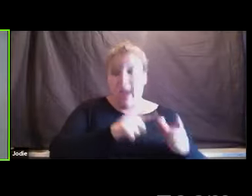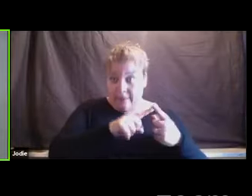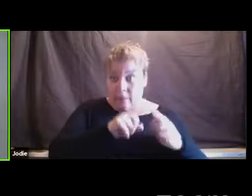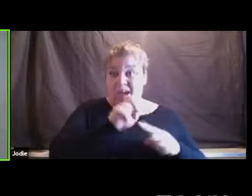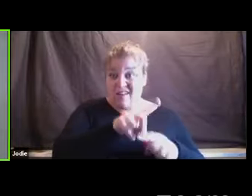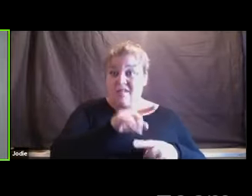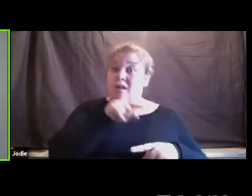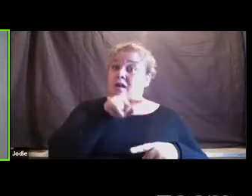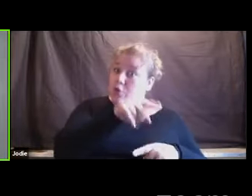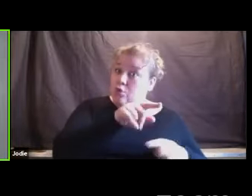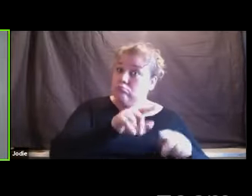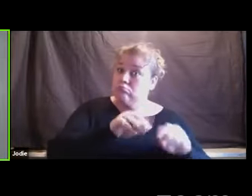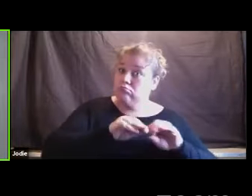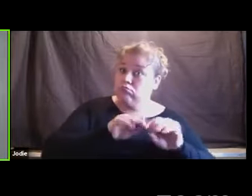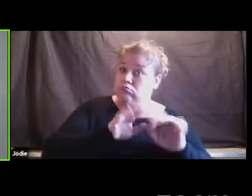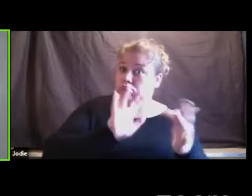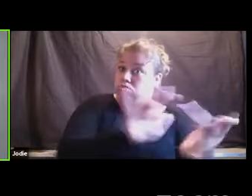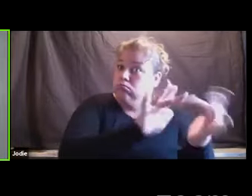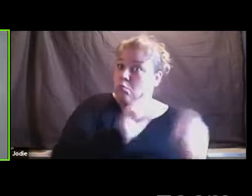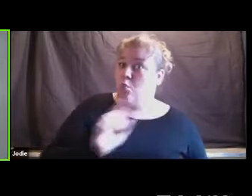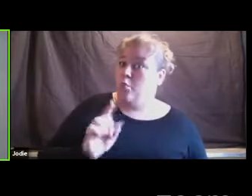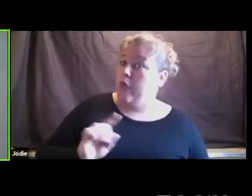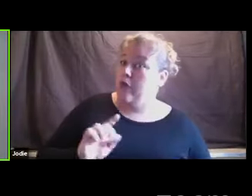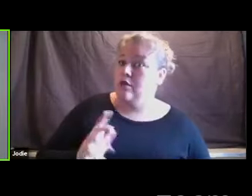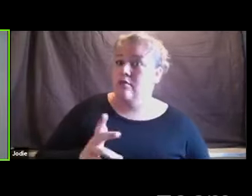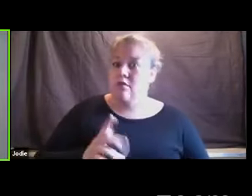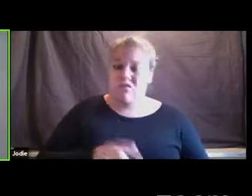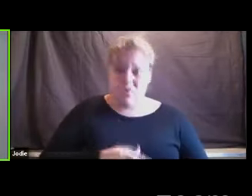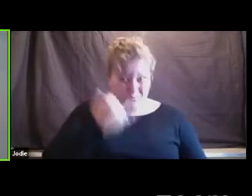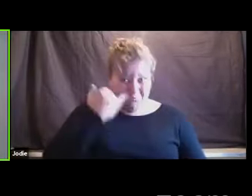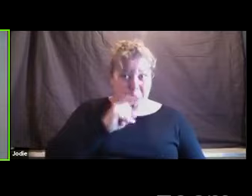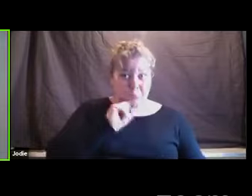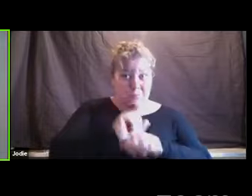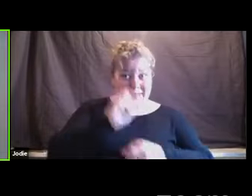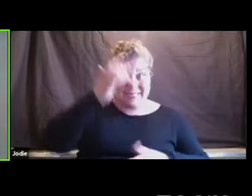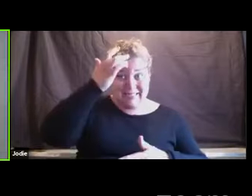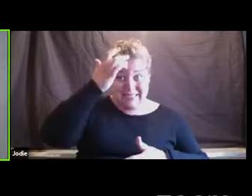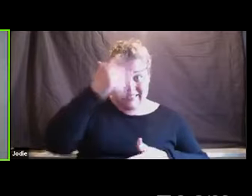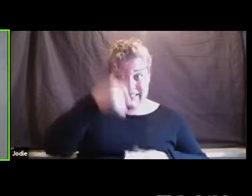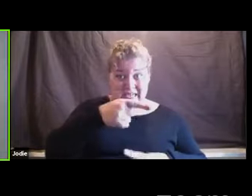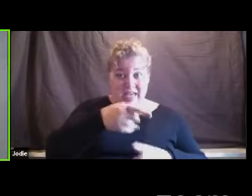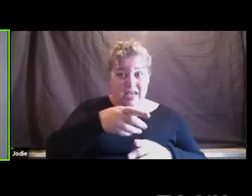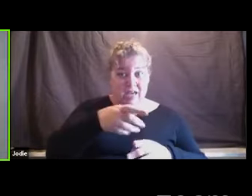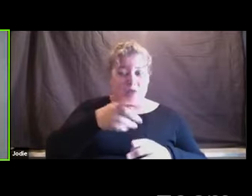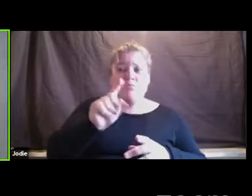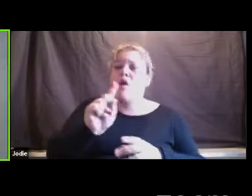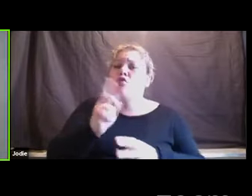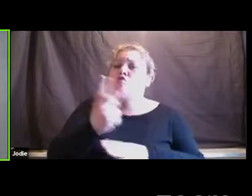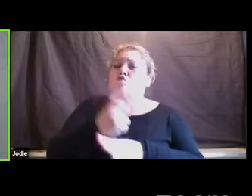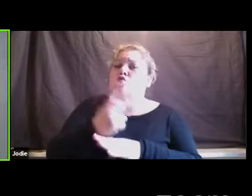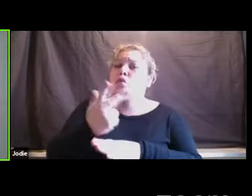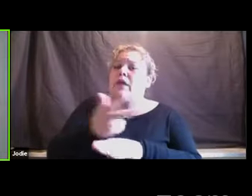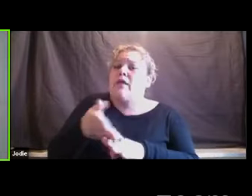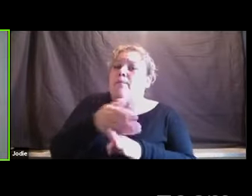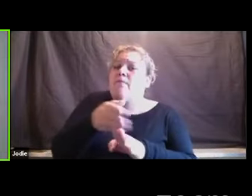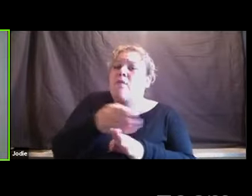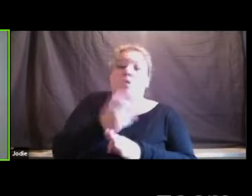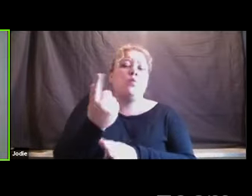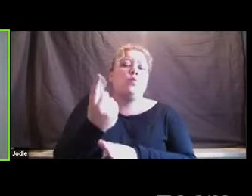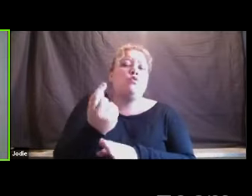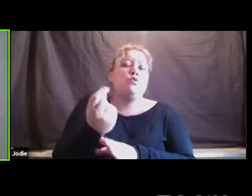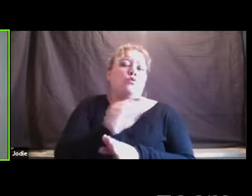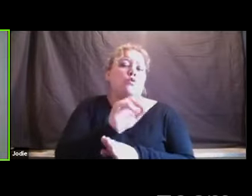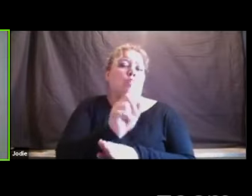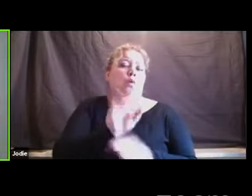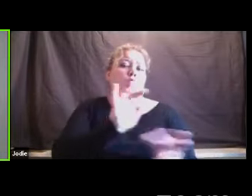during, if they have symptoms, where they've been during that infectious period, which is 2 days before symptoms began. And then we ask them to